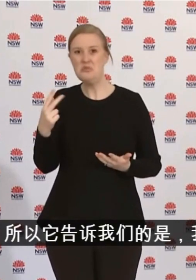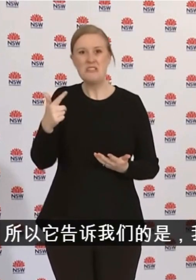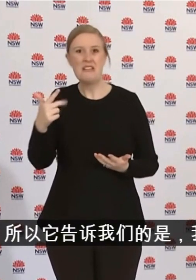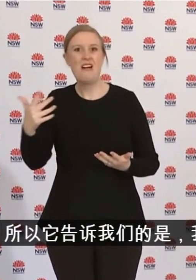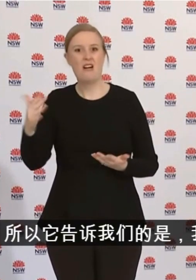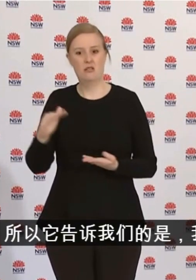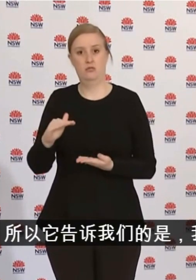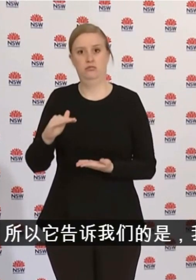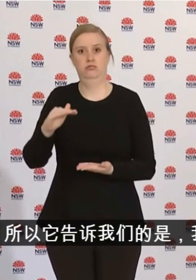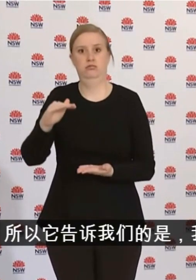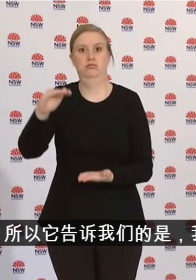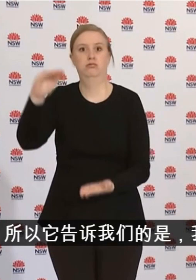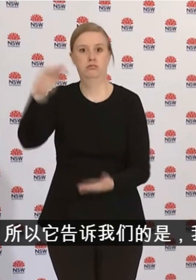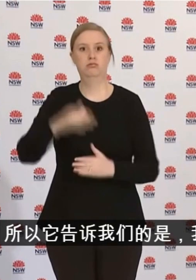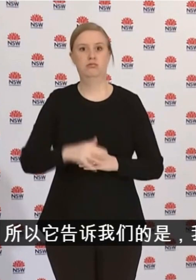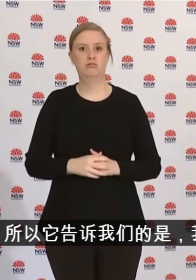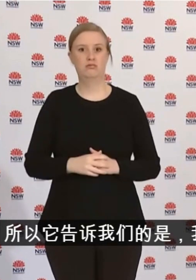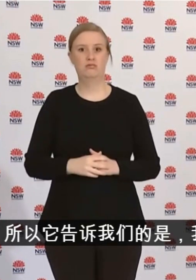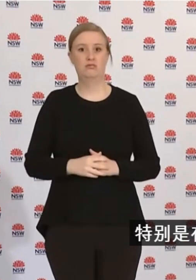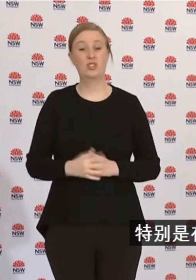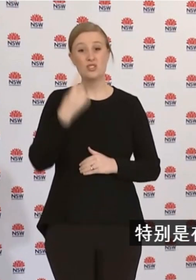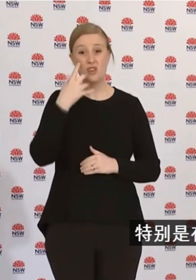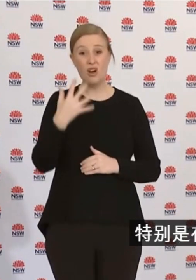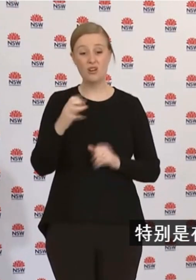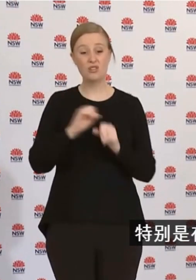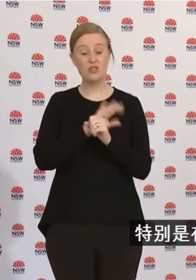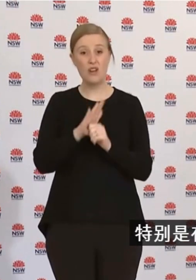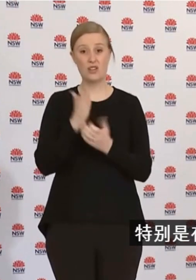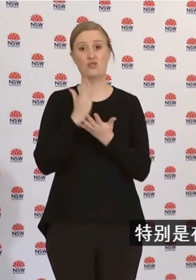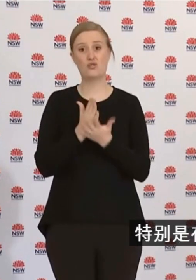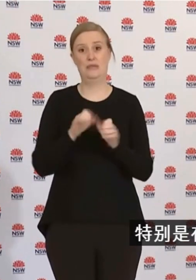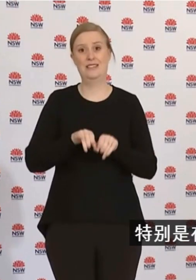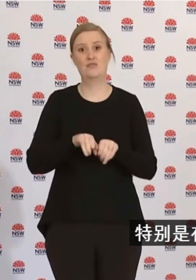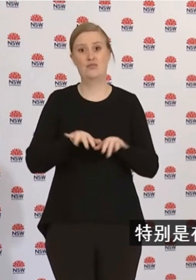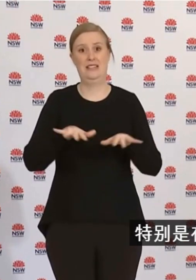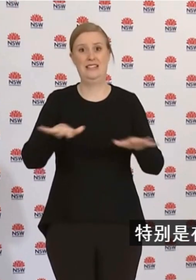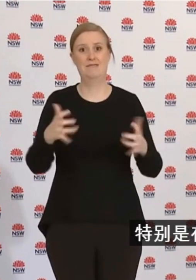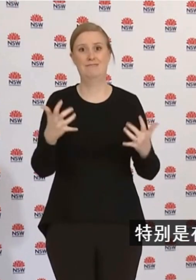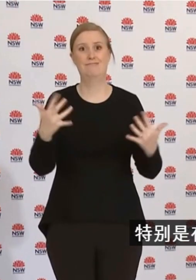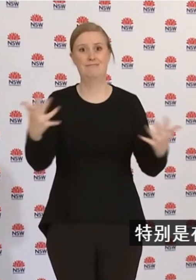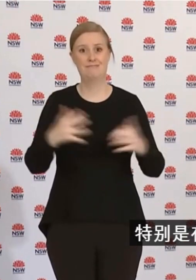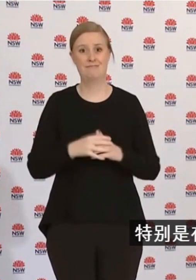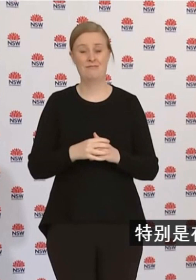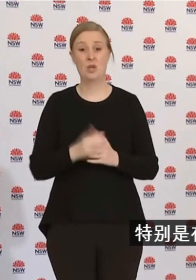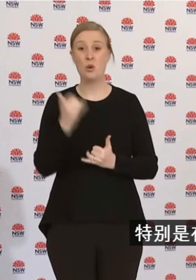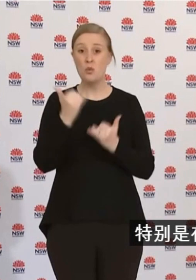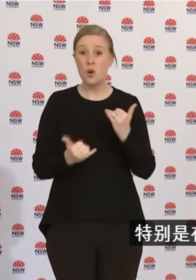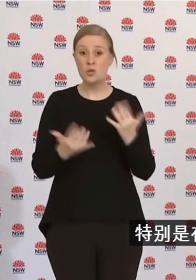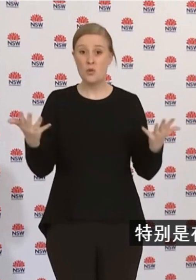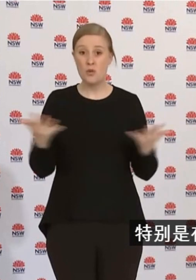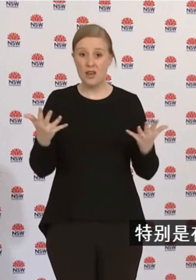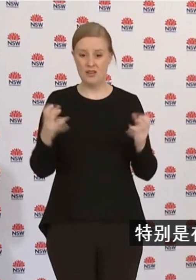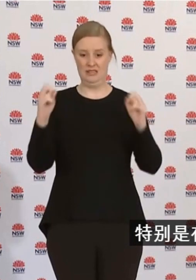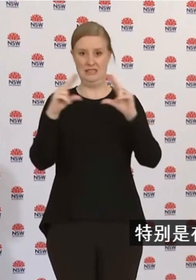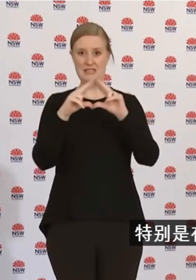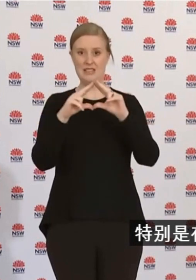a continuing and growing problem, particularly in southwest and western Sydney.